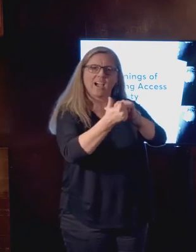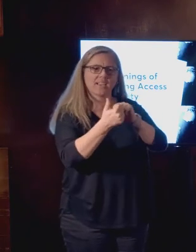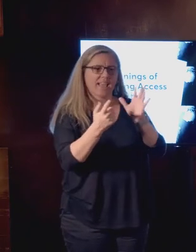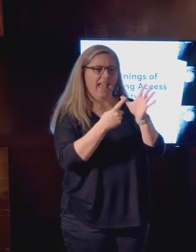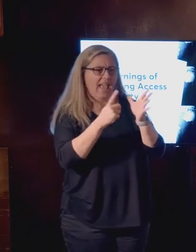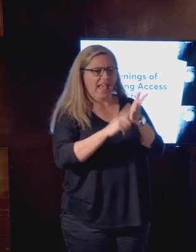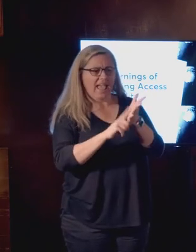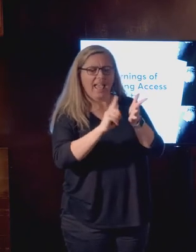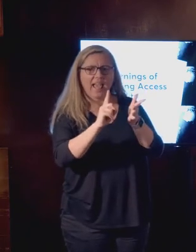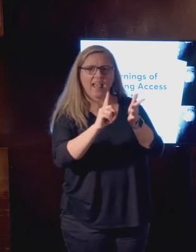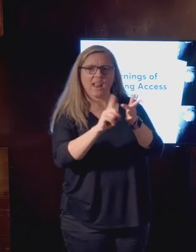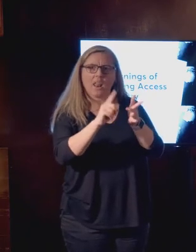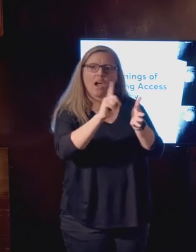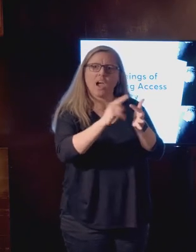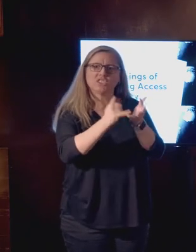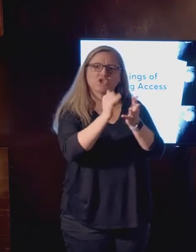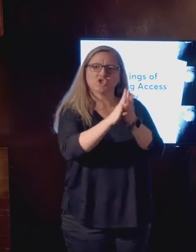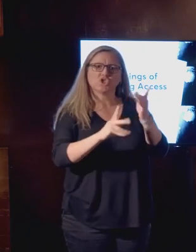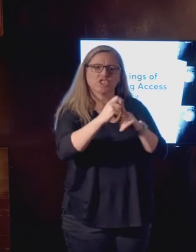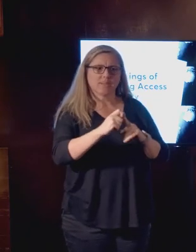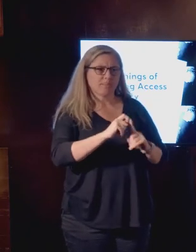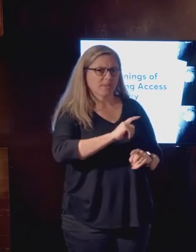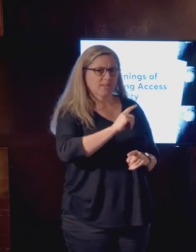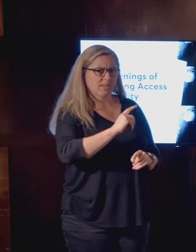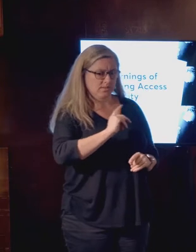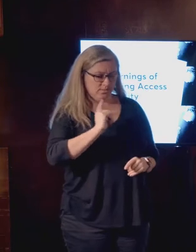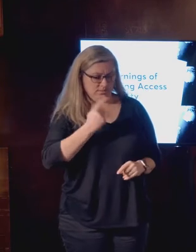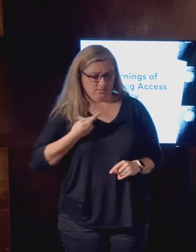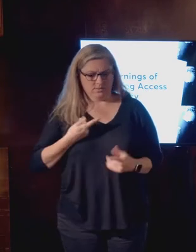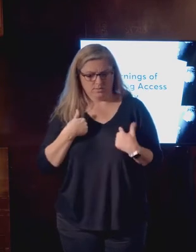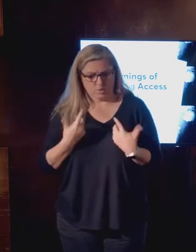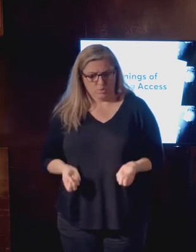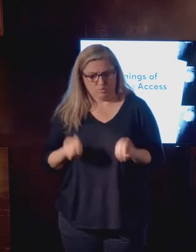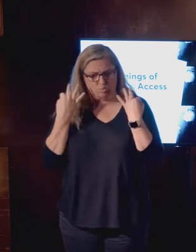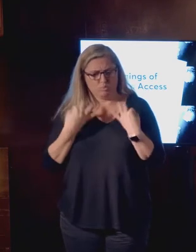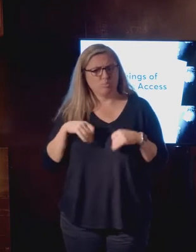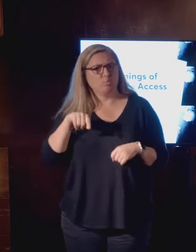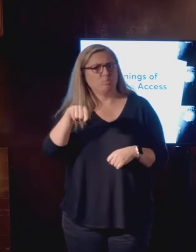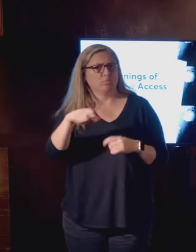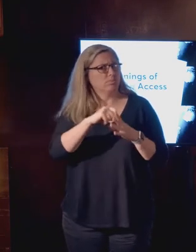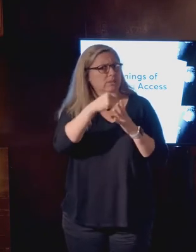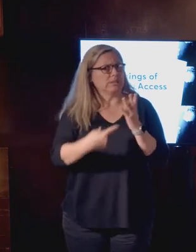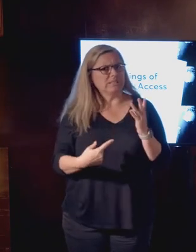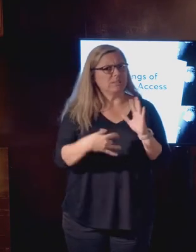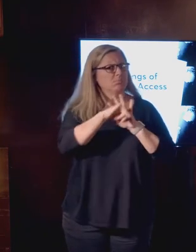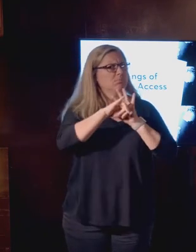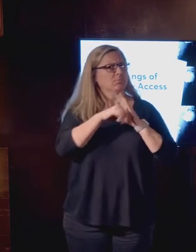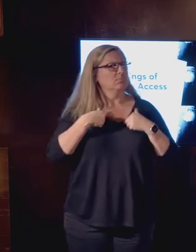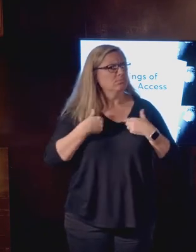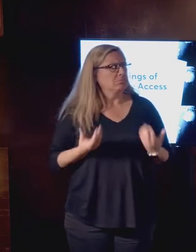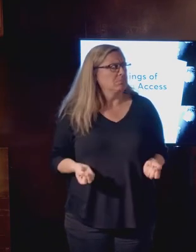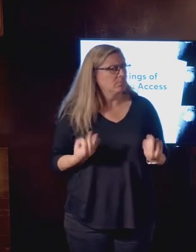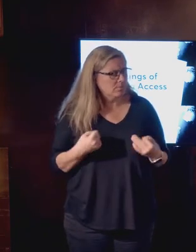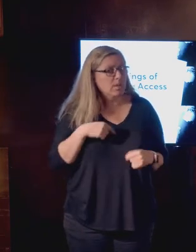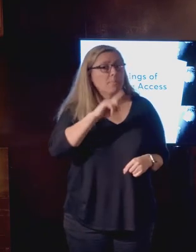me that you both don't identify as disabled, but felt it really important to make your show accessible. I think that there's